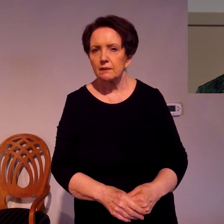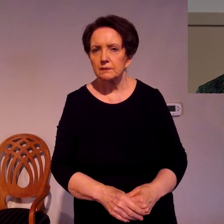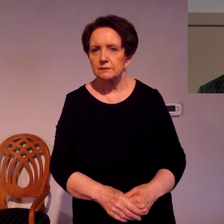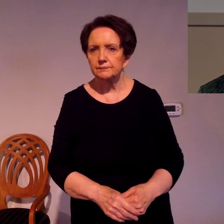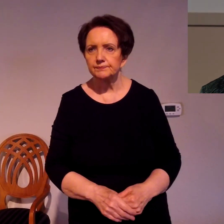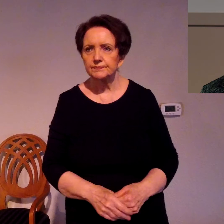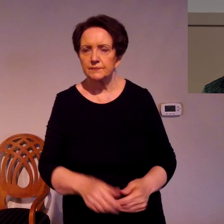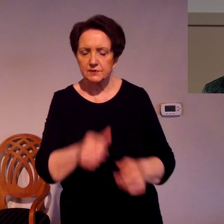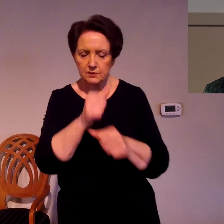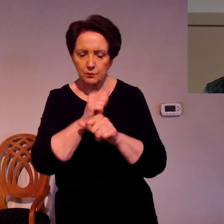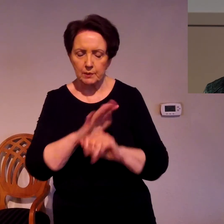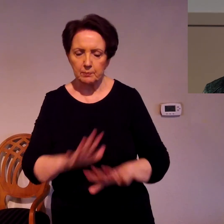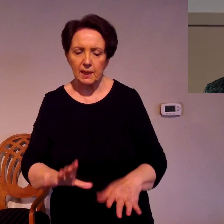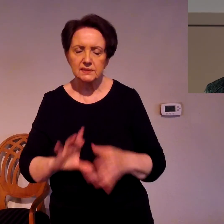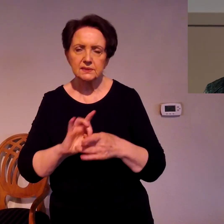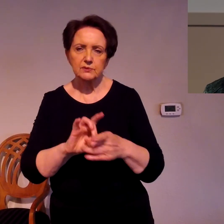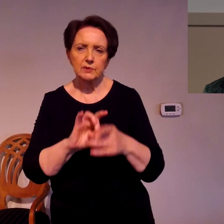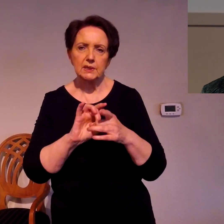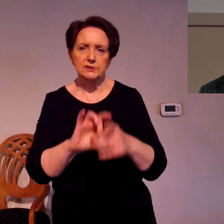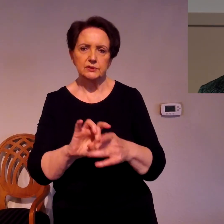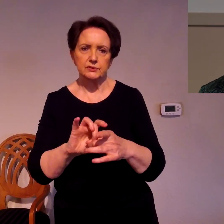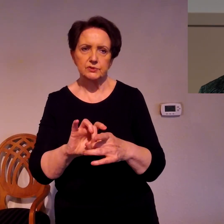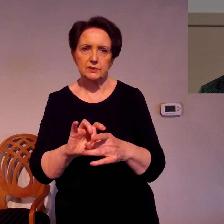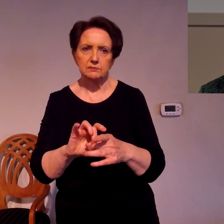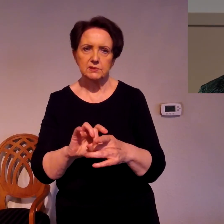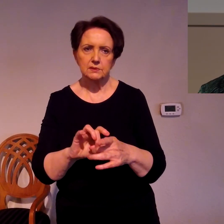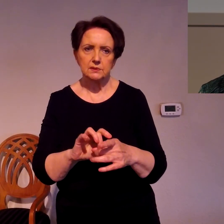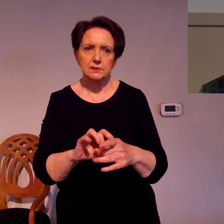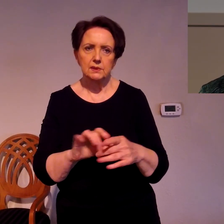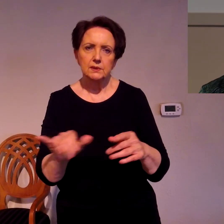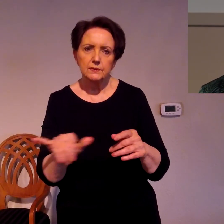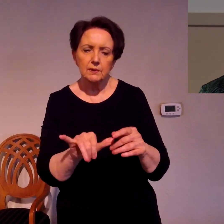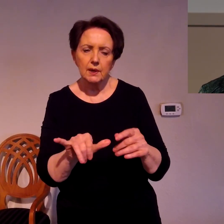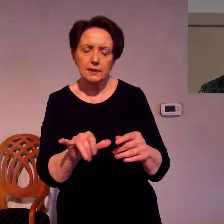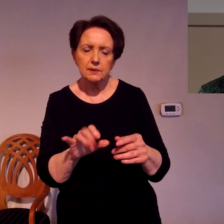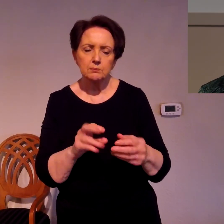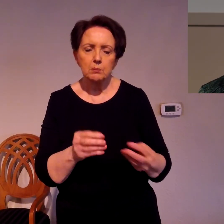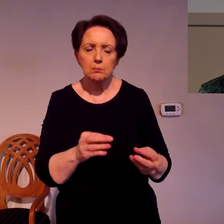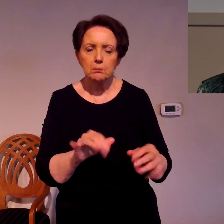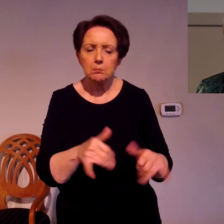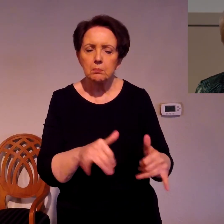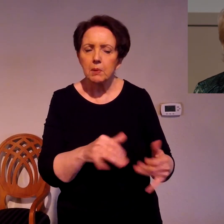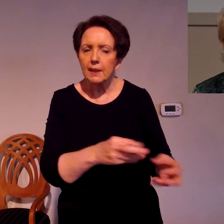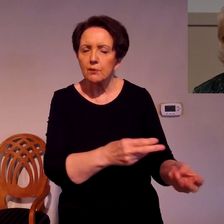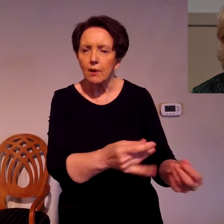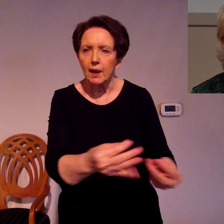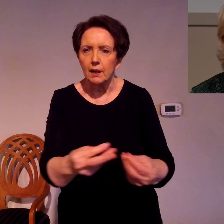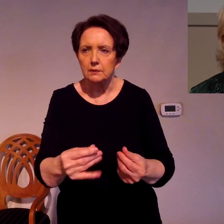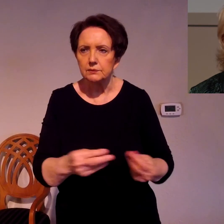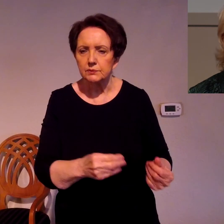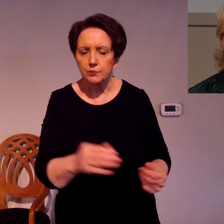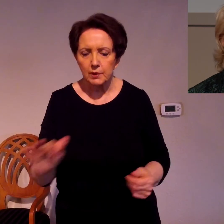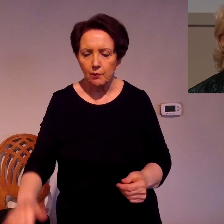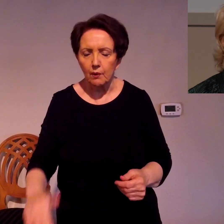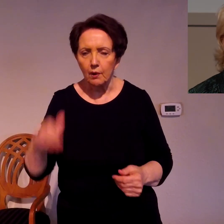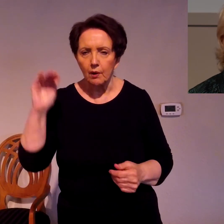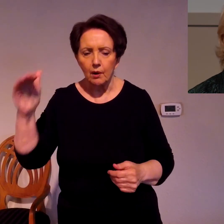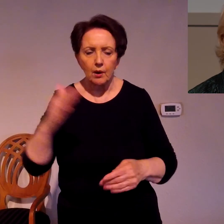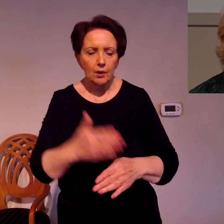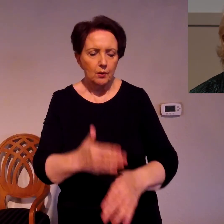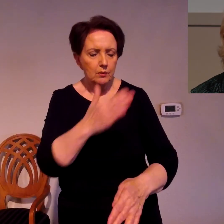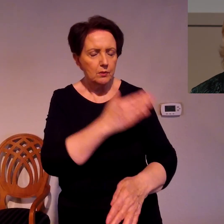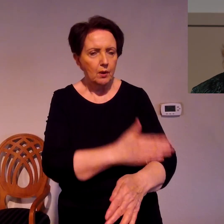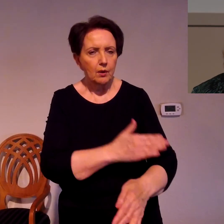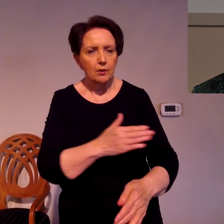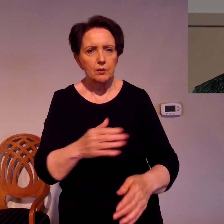And so we bless our relationships as the playground in which we grow, in which we explore, in which we